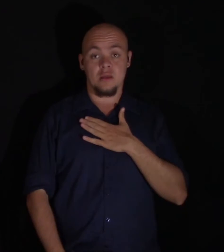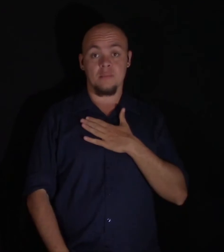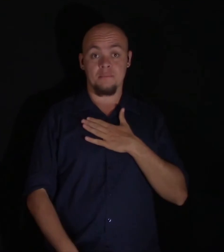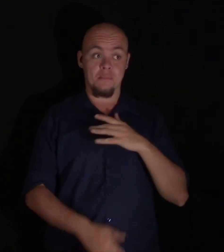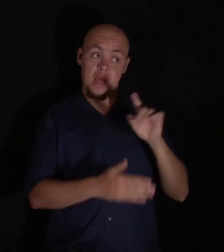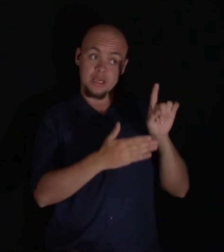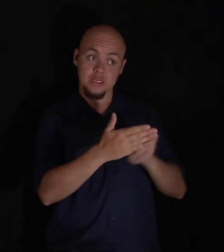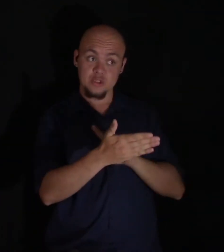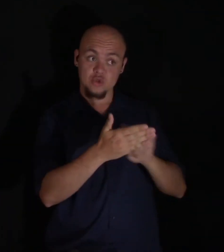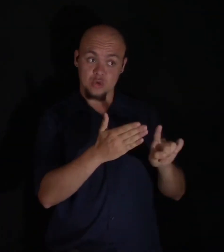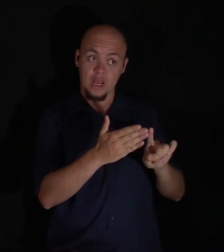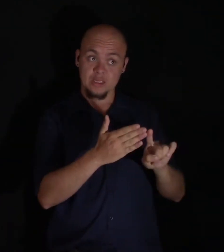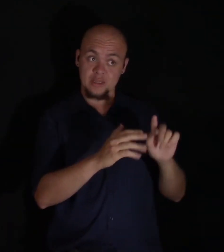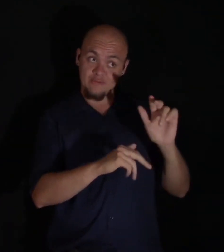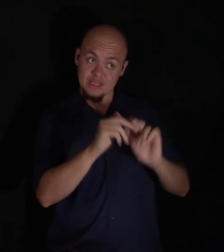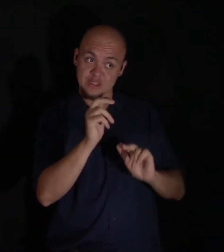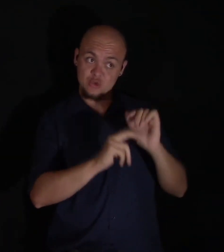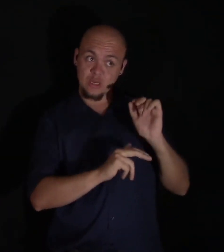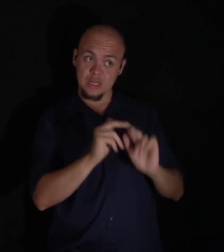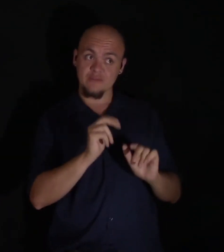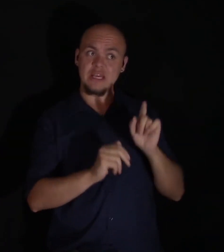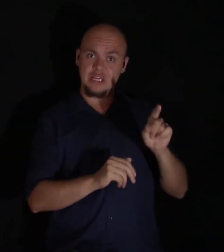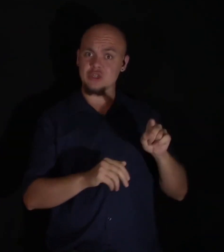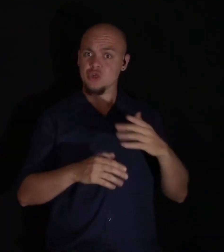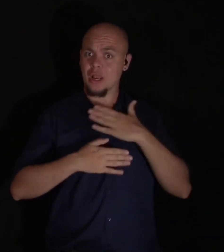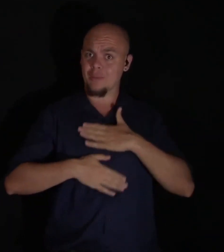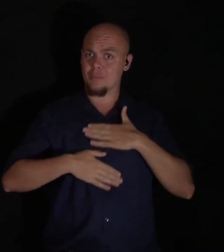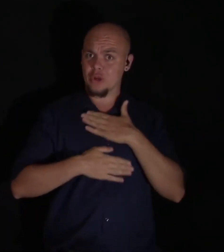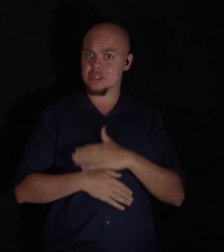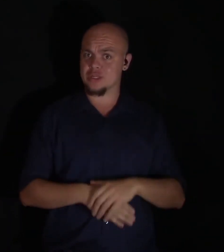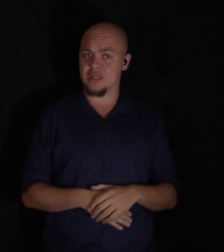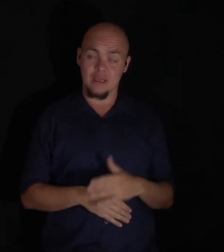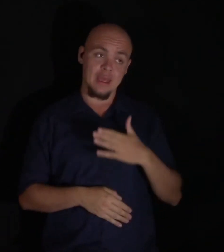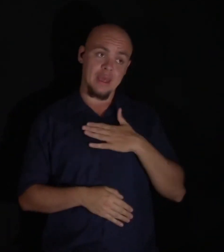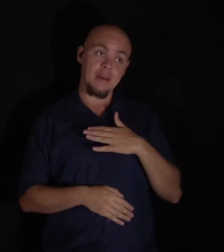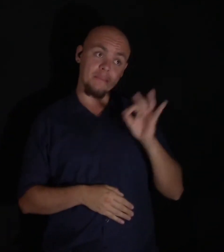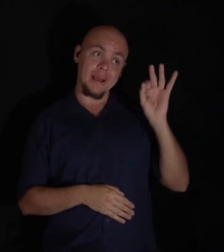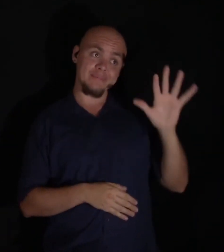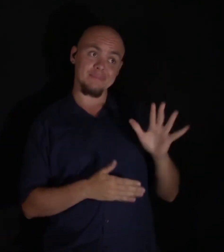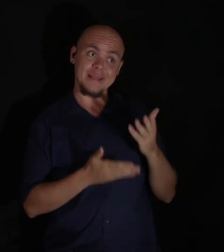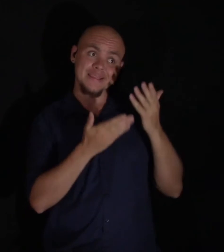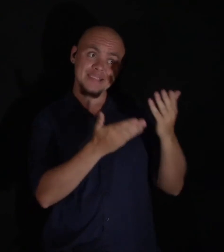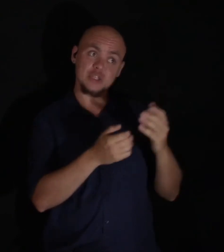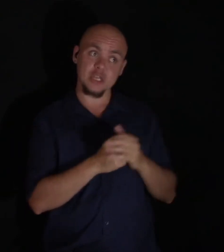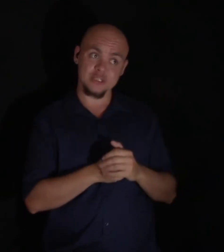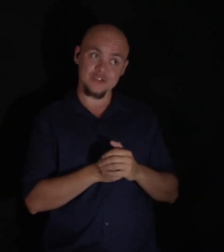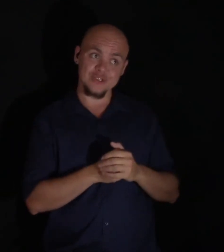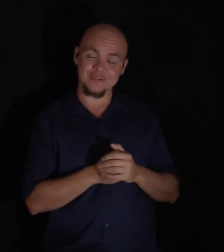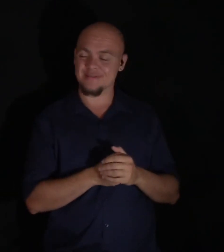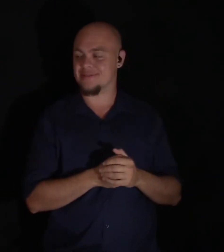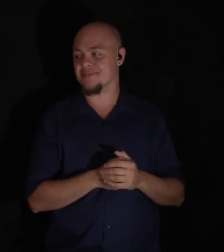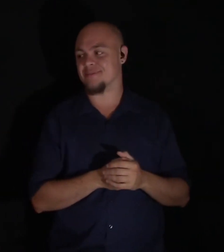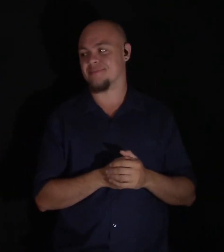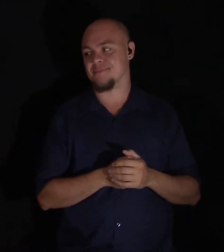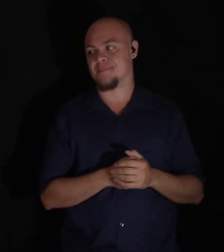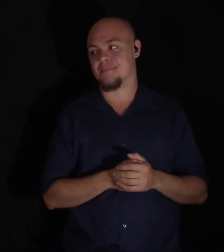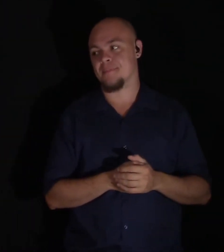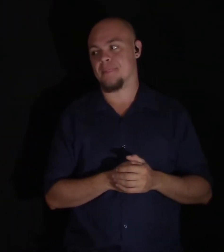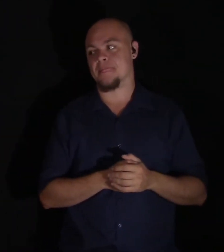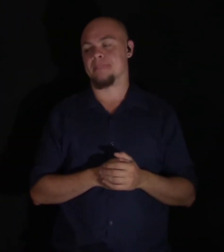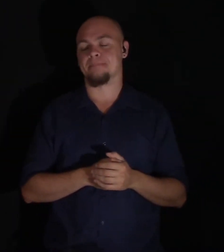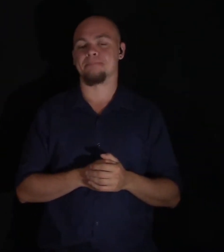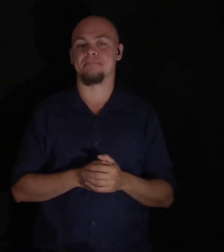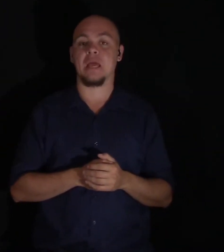constructive criticisms and my helpful little suggestions. Now,